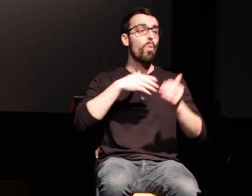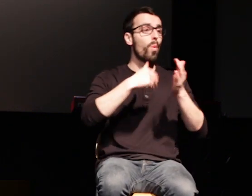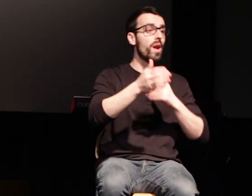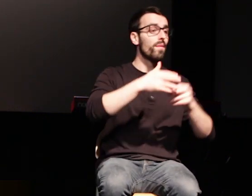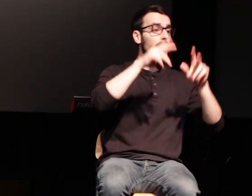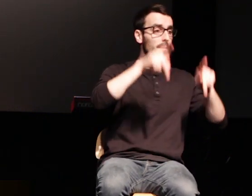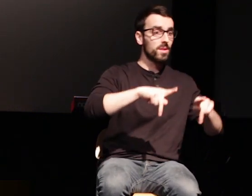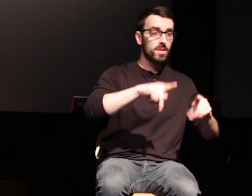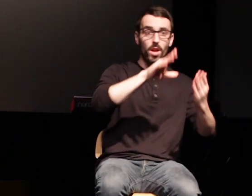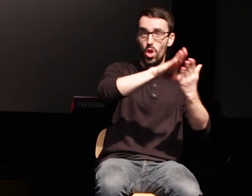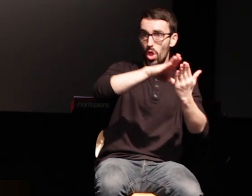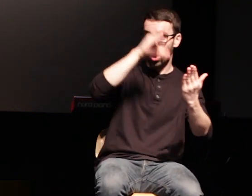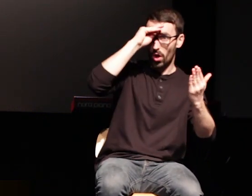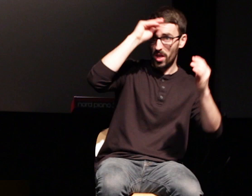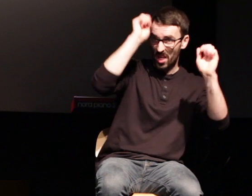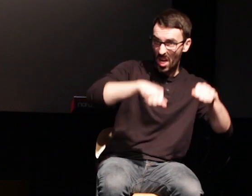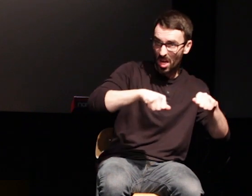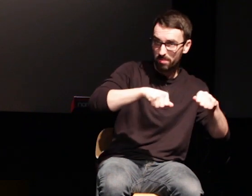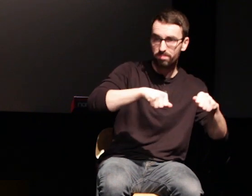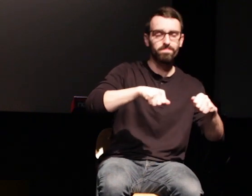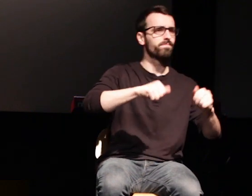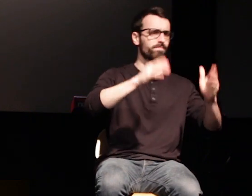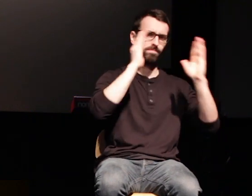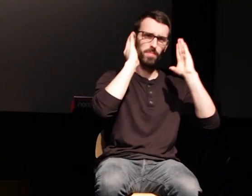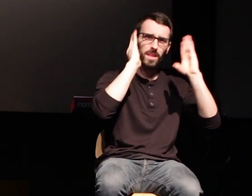hear. Make sense?